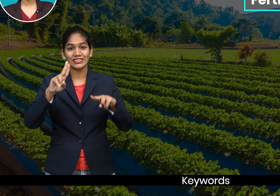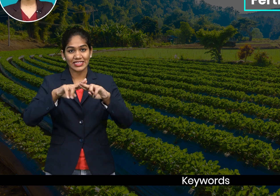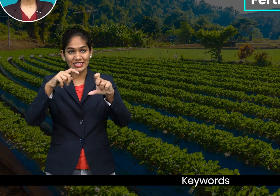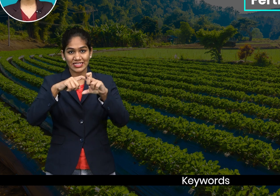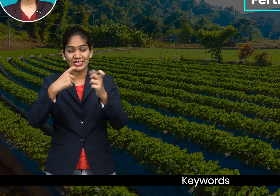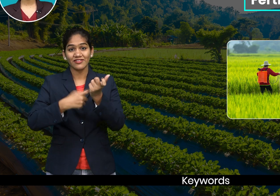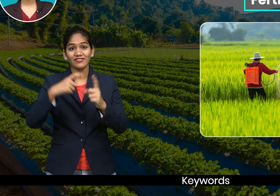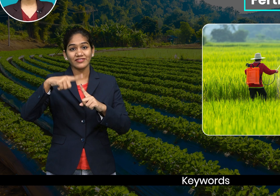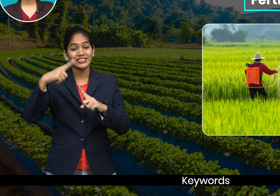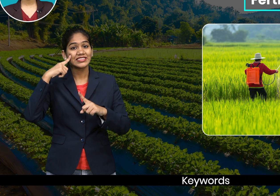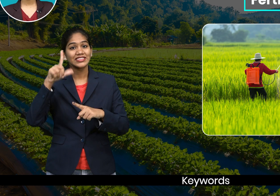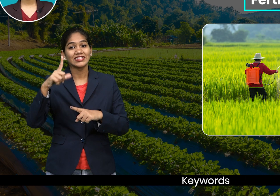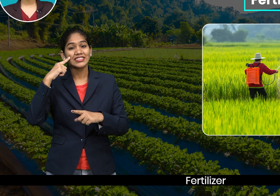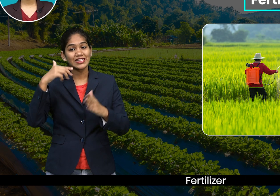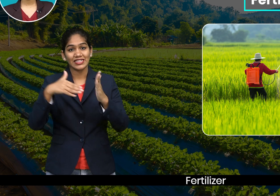fertilizer,